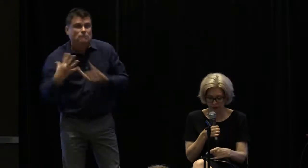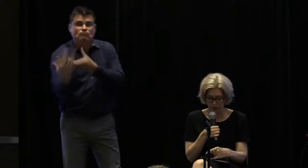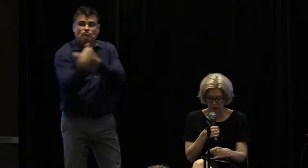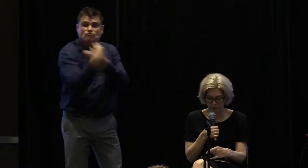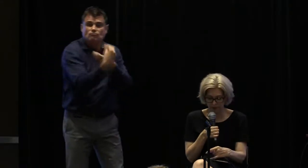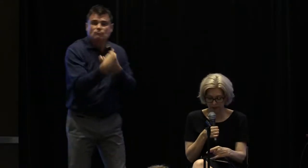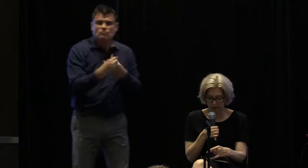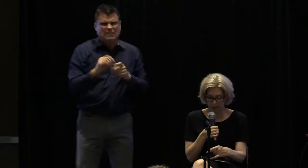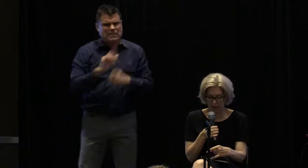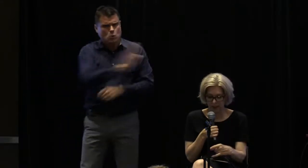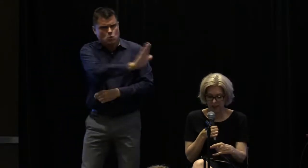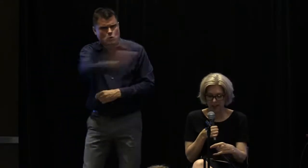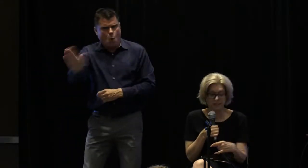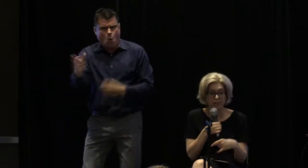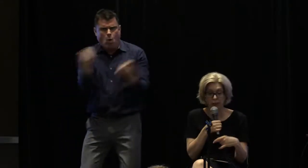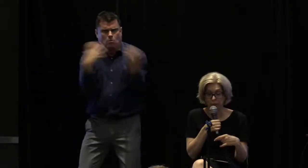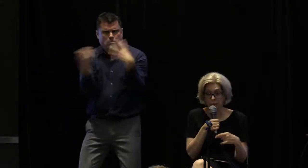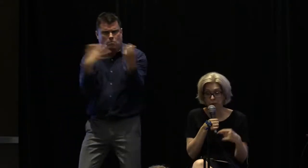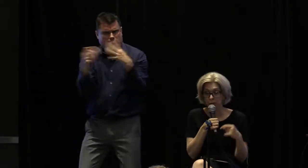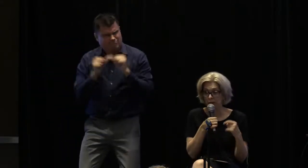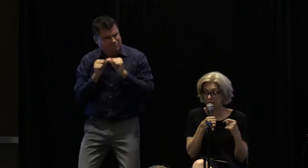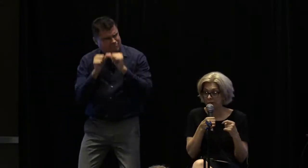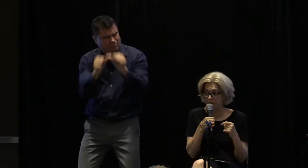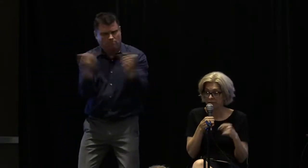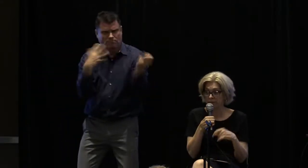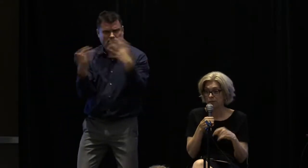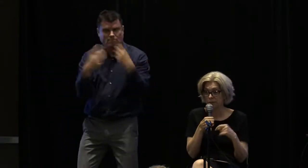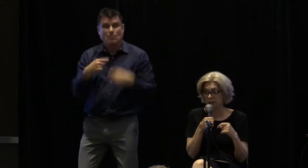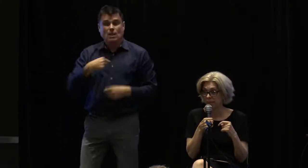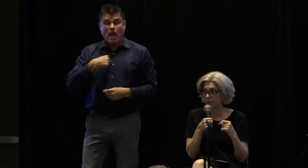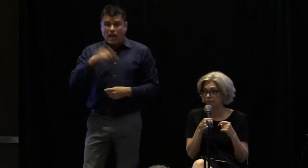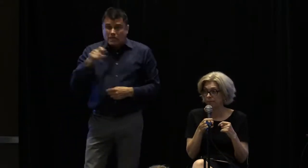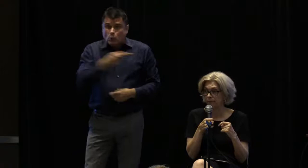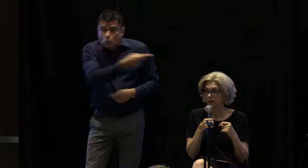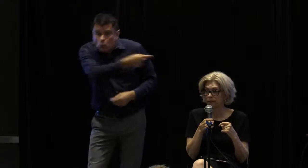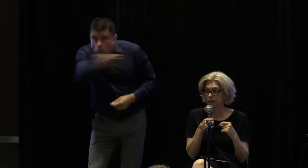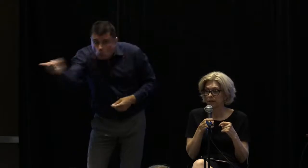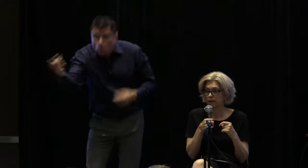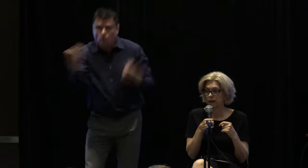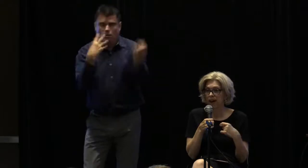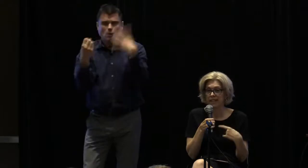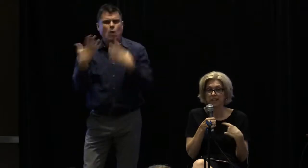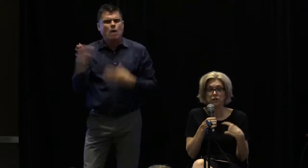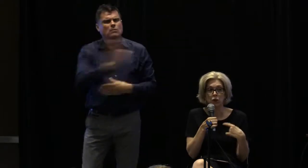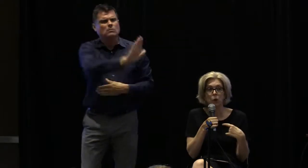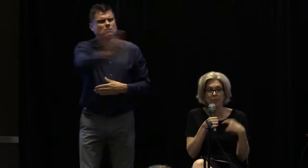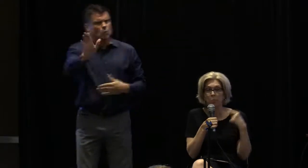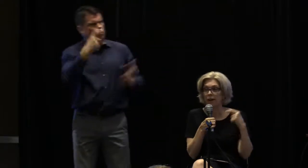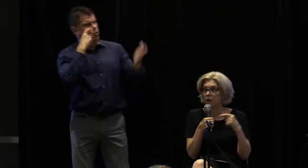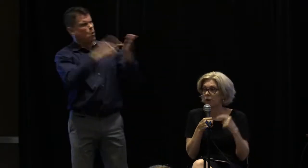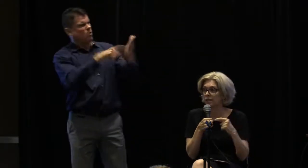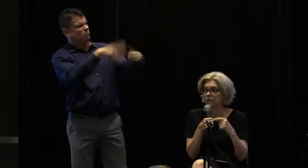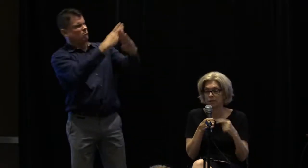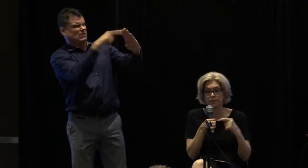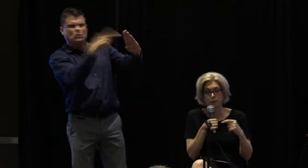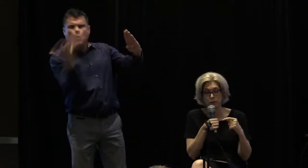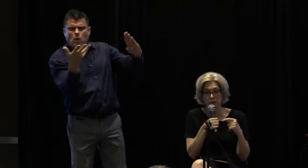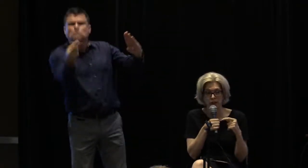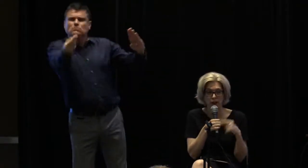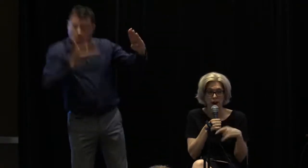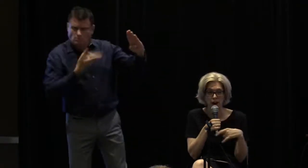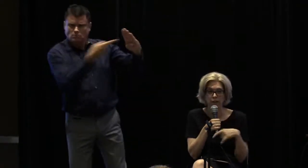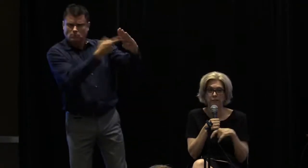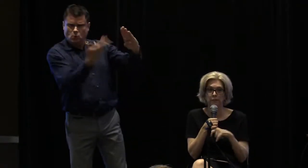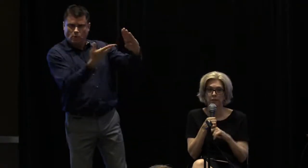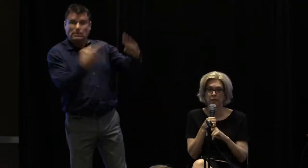hear from you. And I need to hear from you where the barriers continue to be. I need to know what the priorities for this